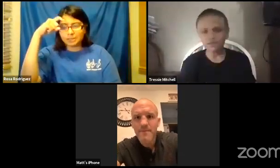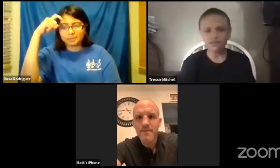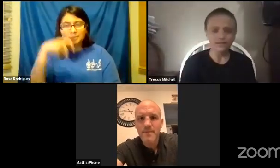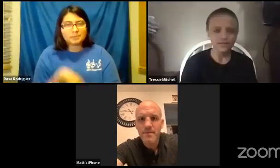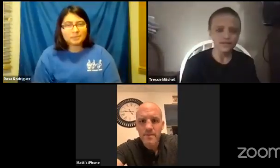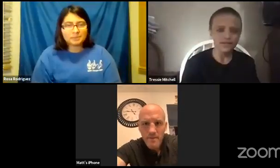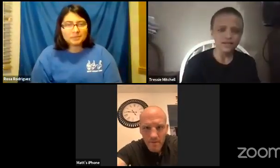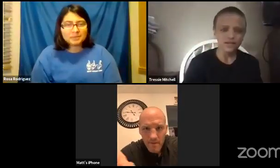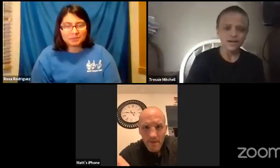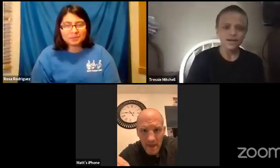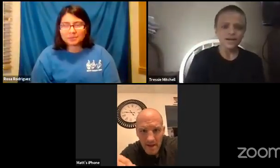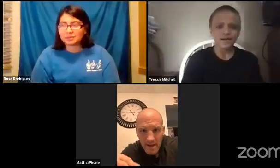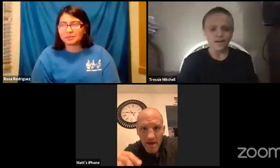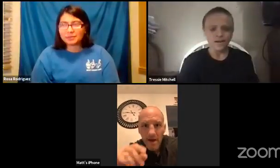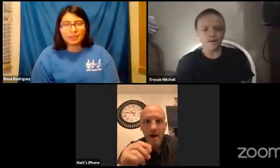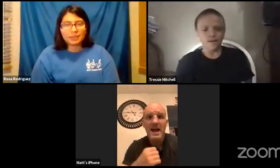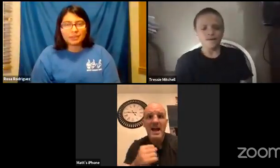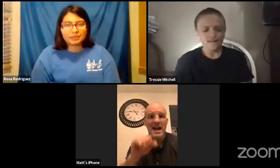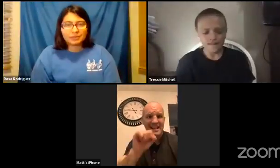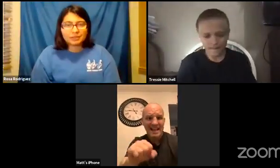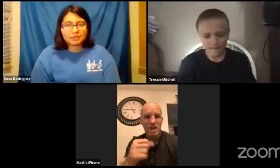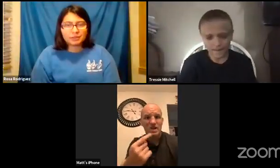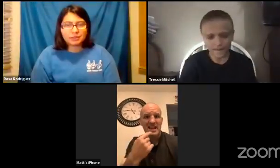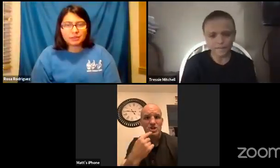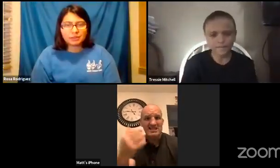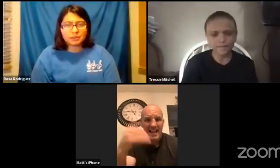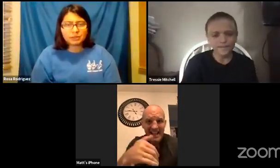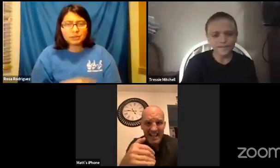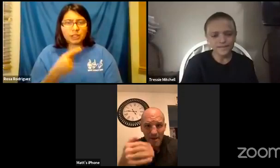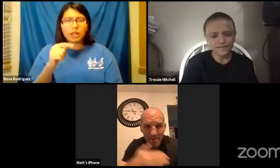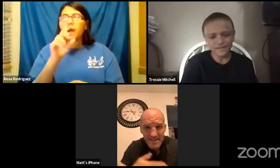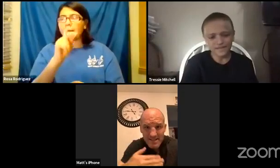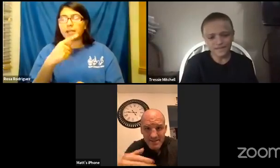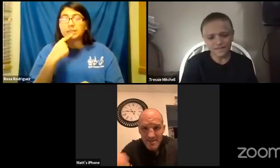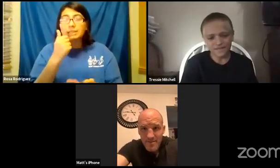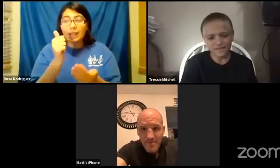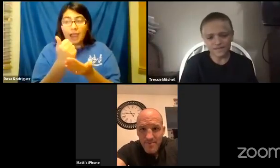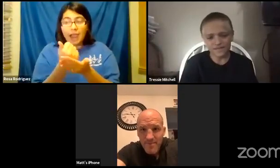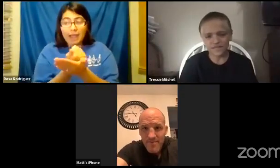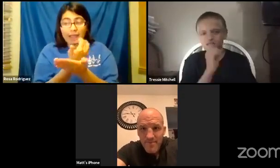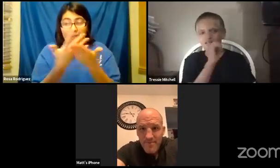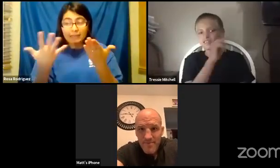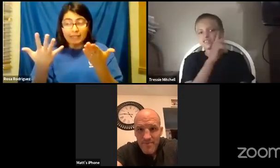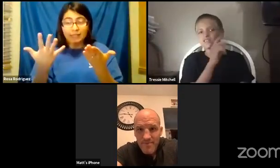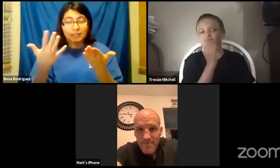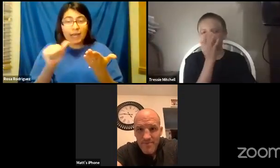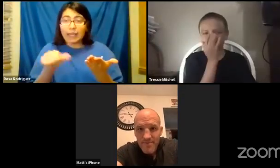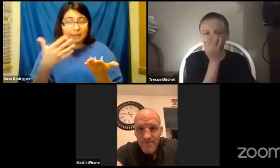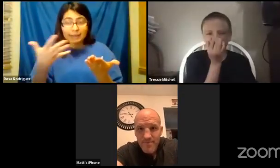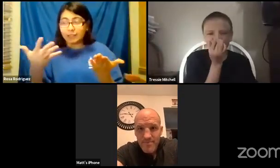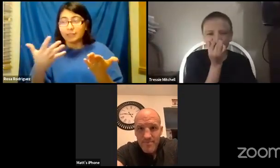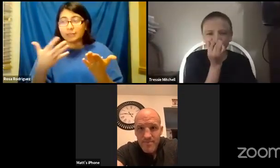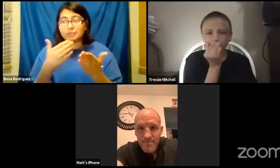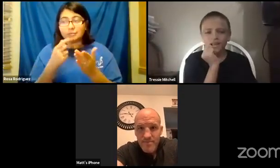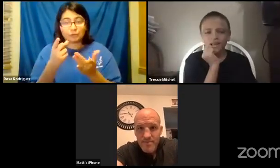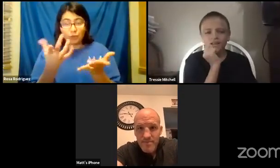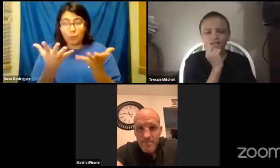Any words of wisdom with those watching, deaf people, ASL students?